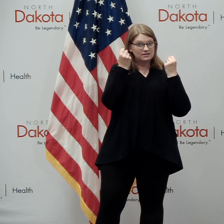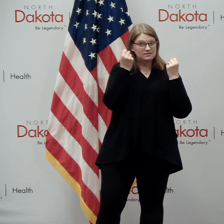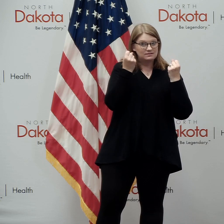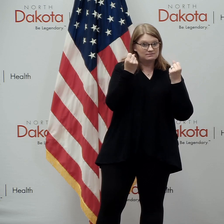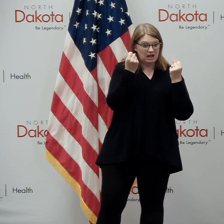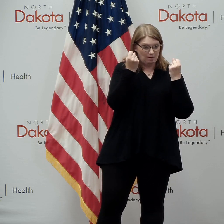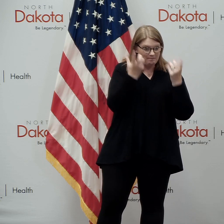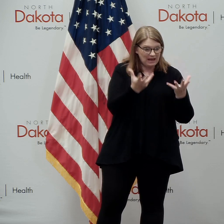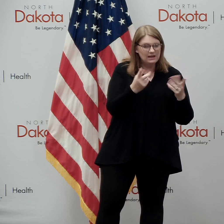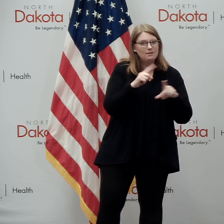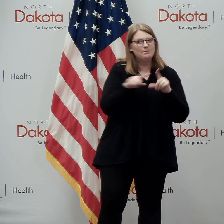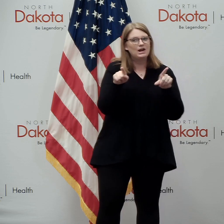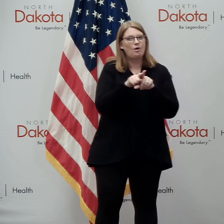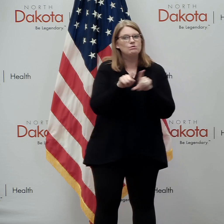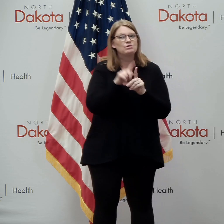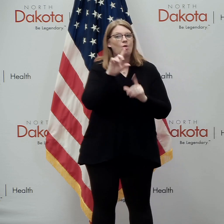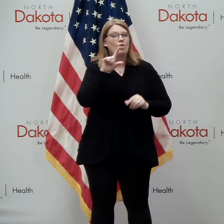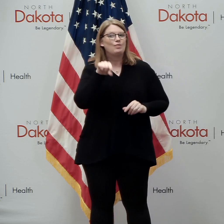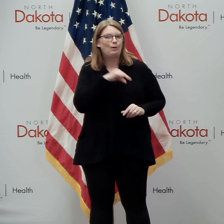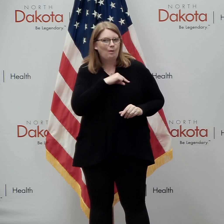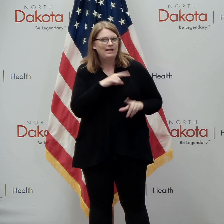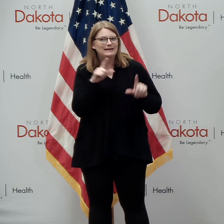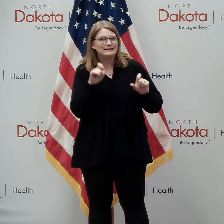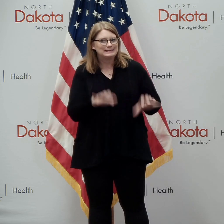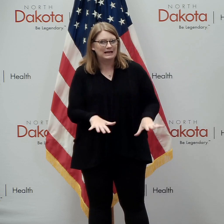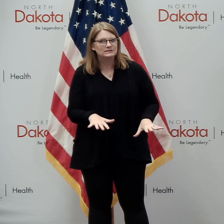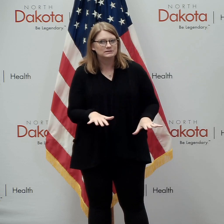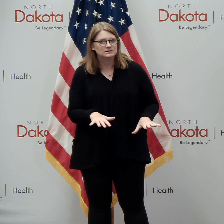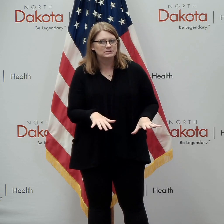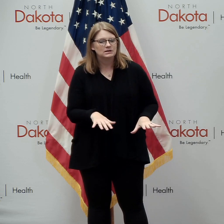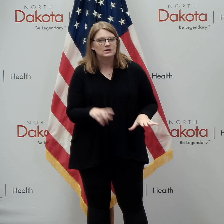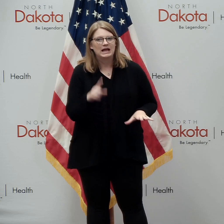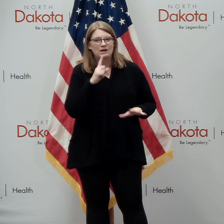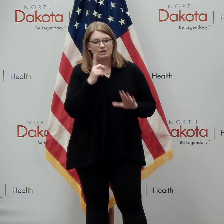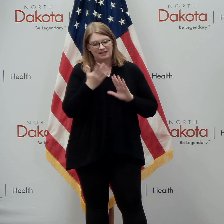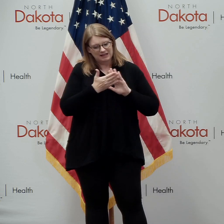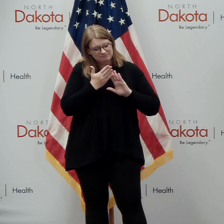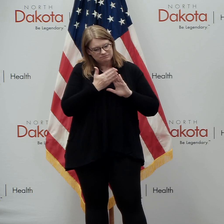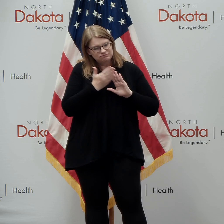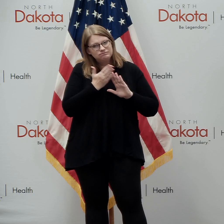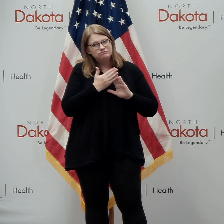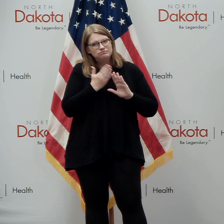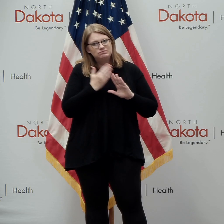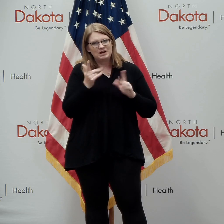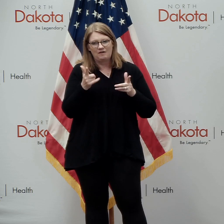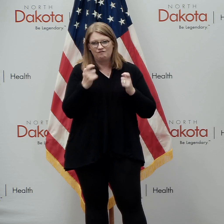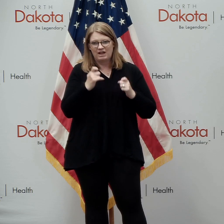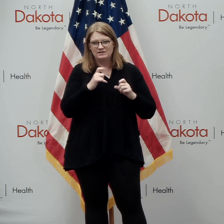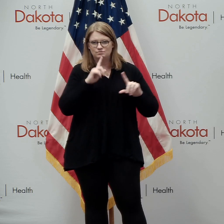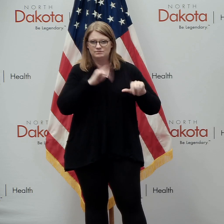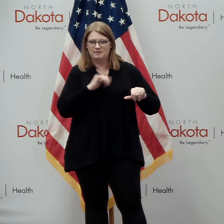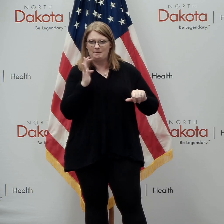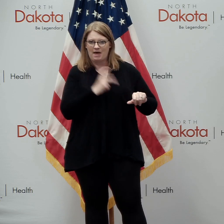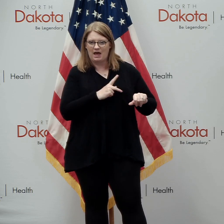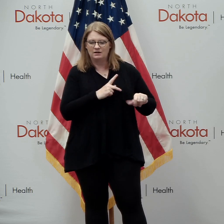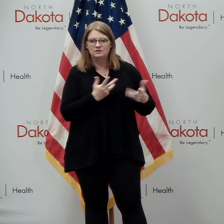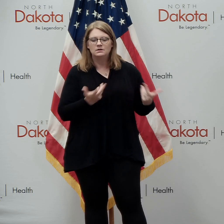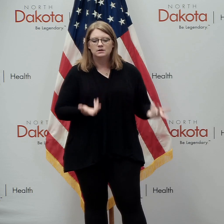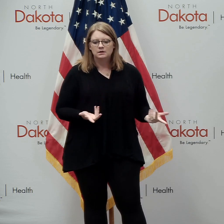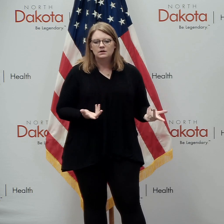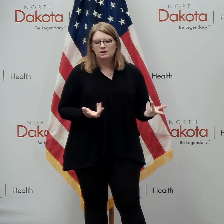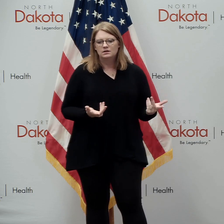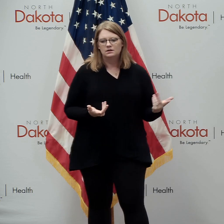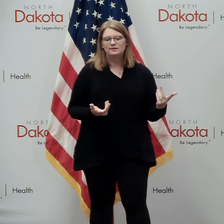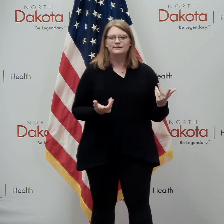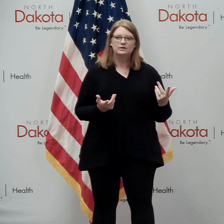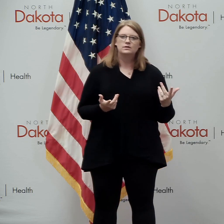about the quality of those tests and how fast those turnaround times are also going. So, well, this is not an exhaustive list, and we've